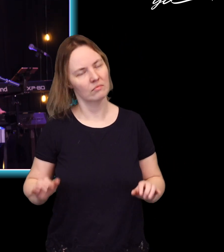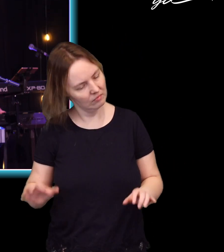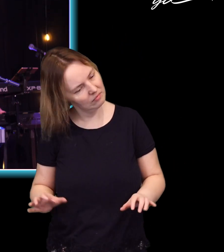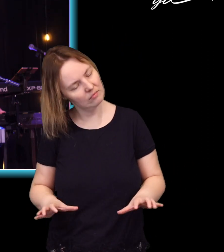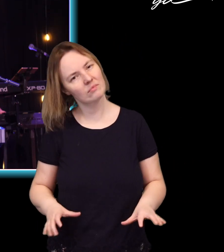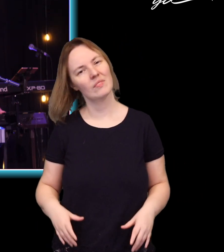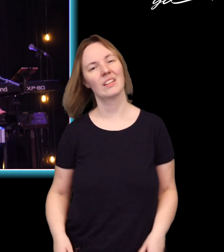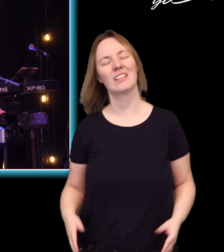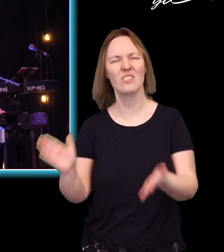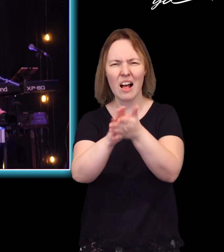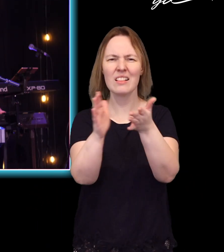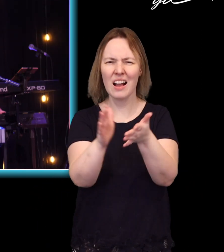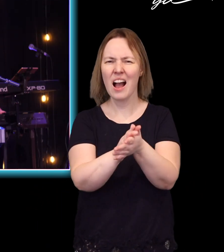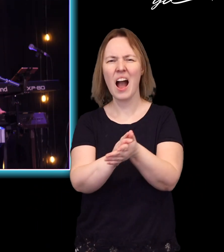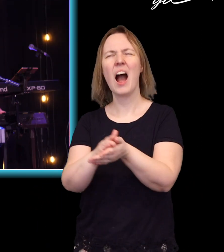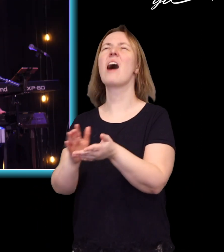Come on, let's put our hands together.